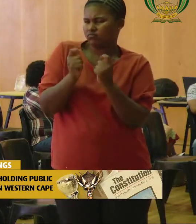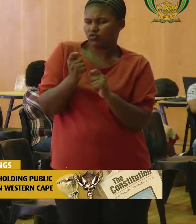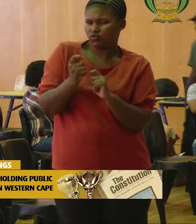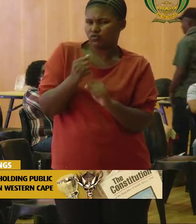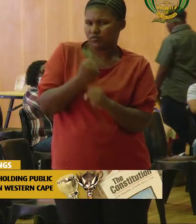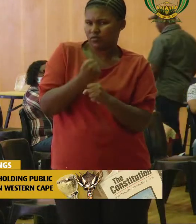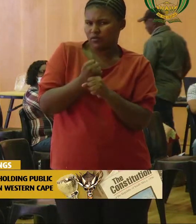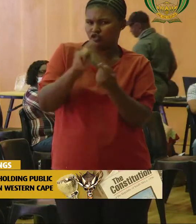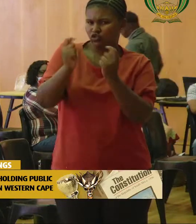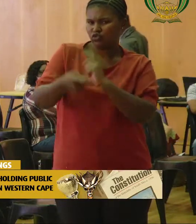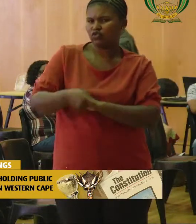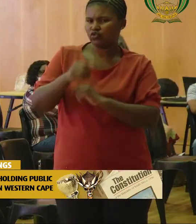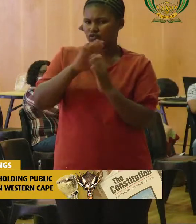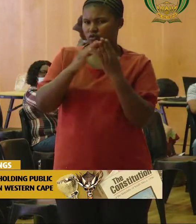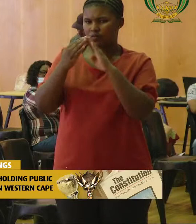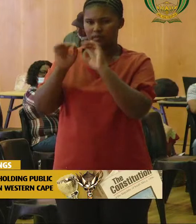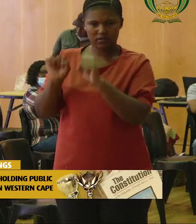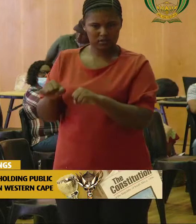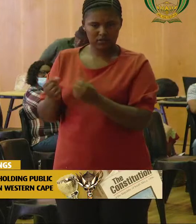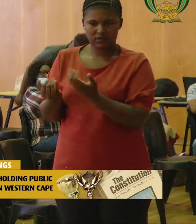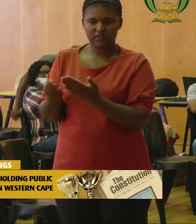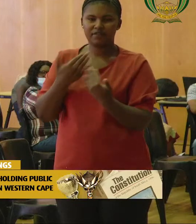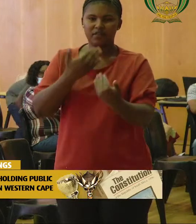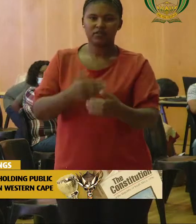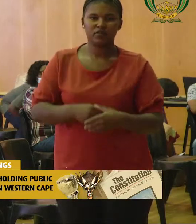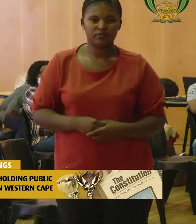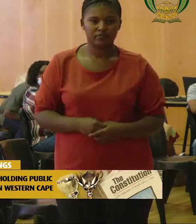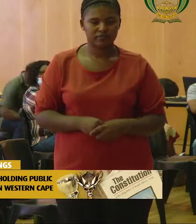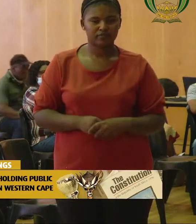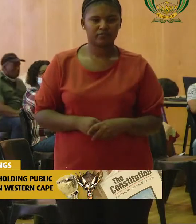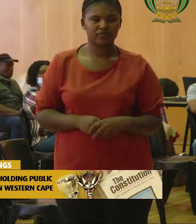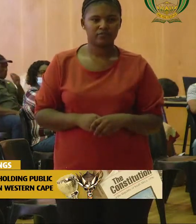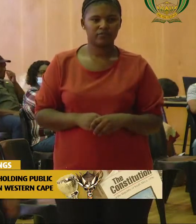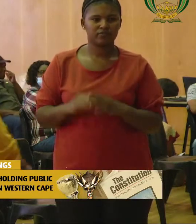the community that he is serving. And I thank you.